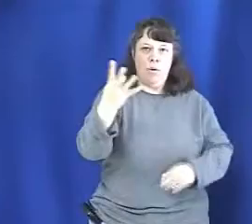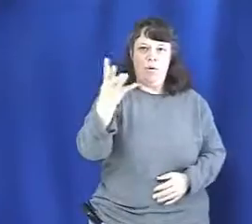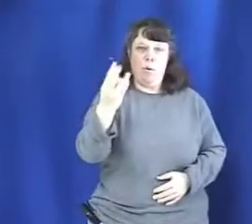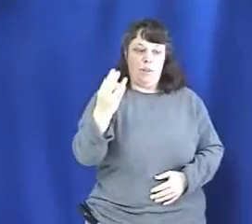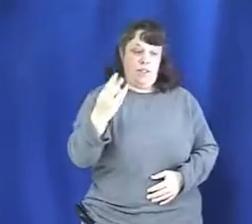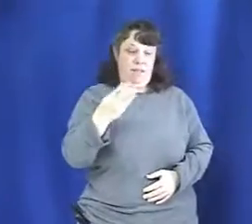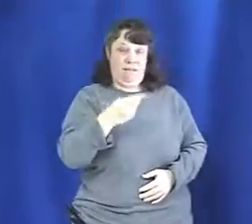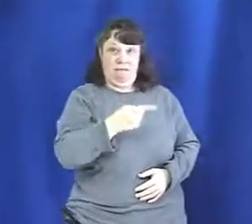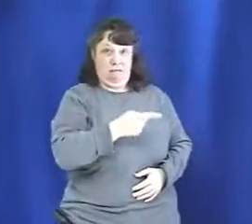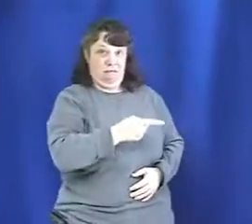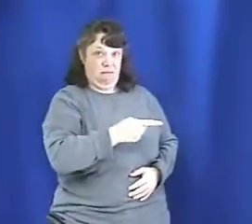Number 14.